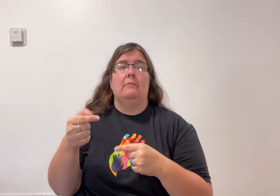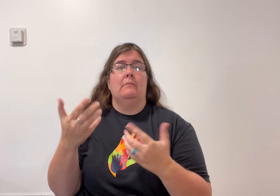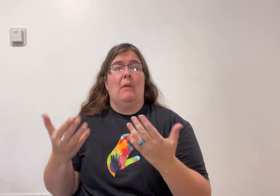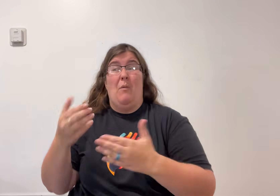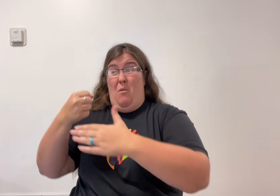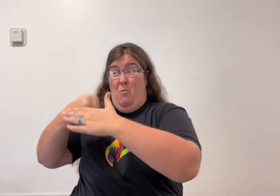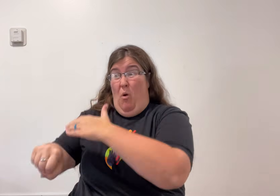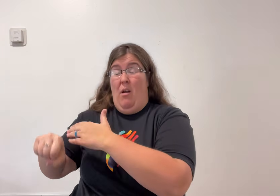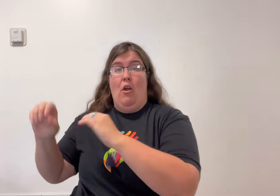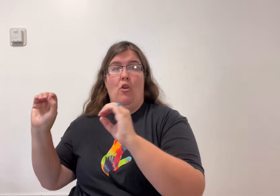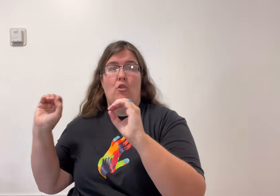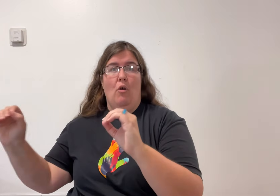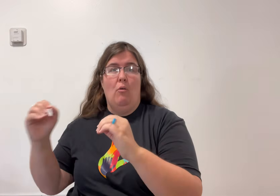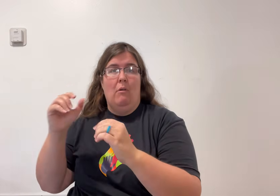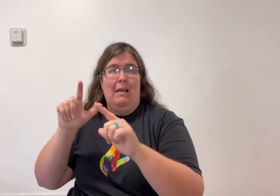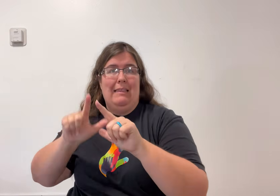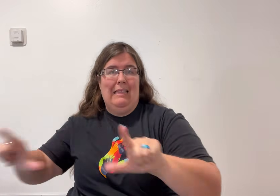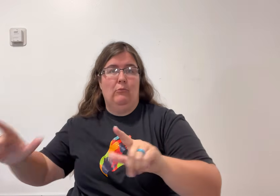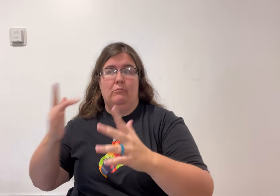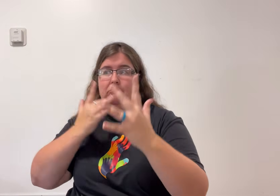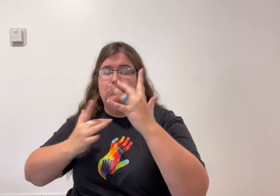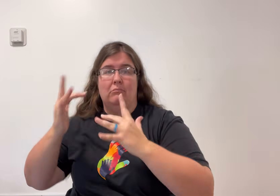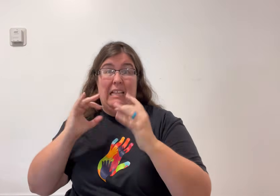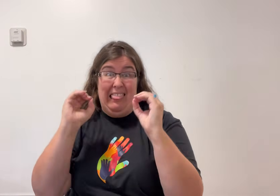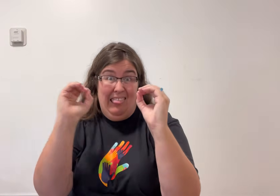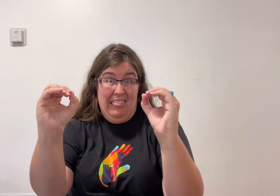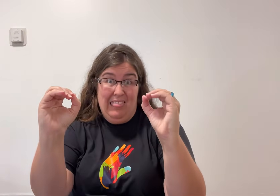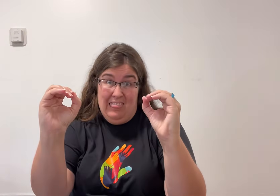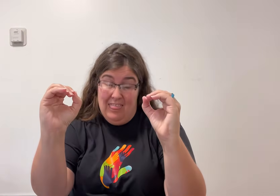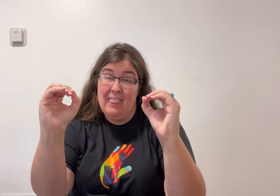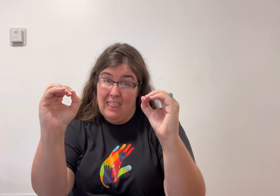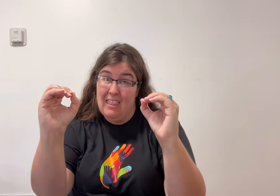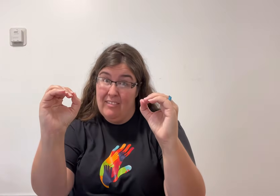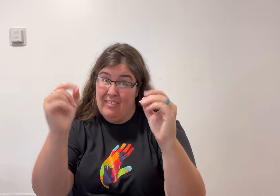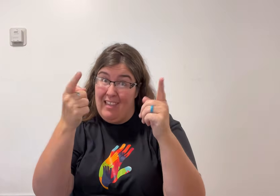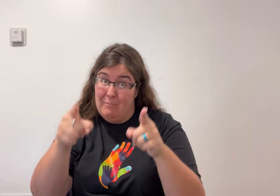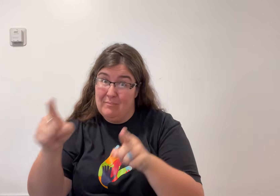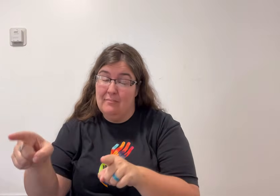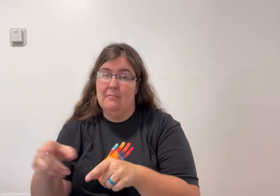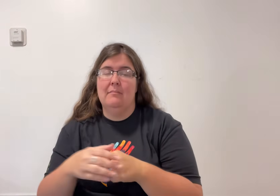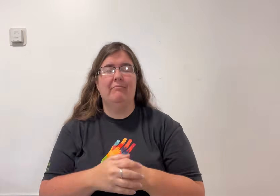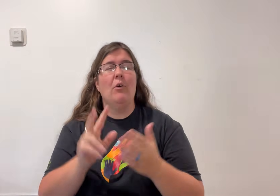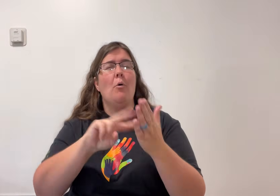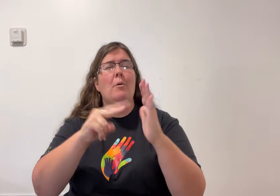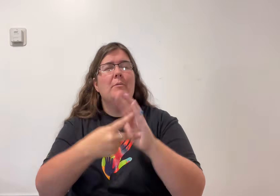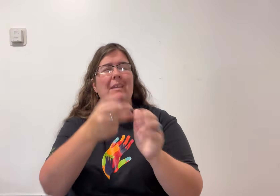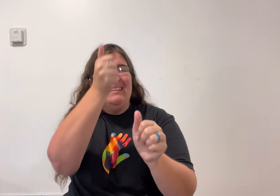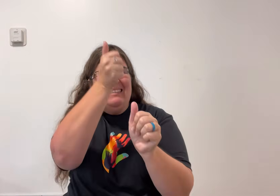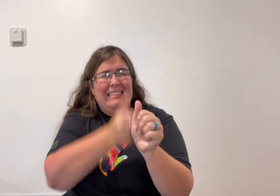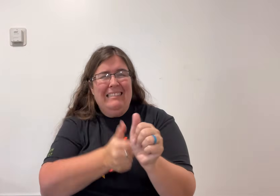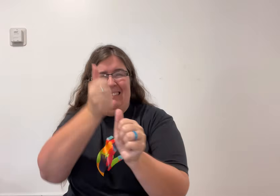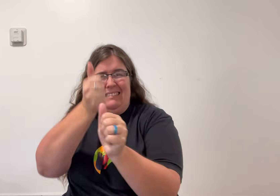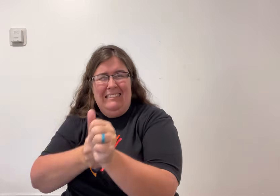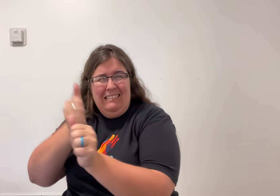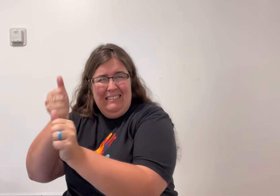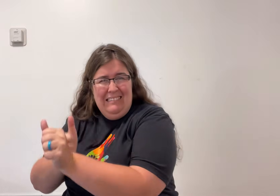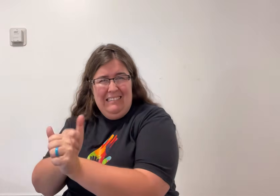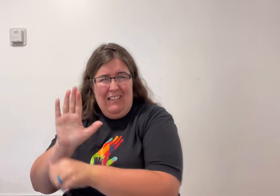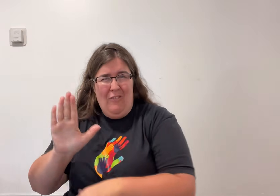English from birth, or they might be born and have no access to language in any way, none. And this unfortunately does happen, which means that each user